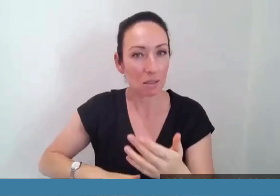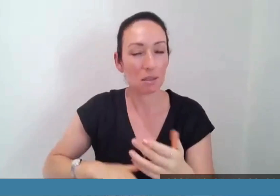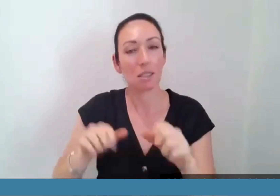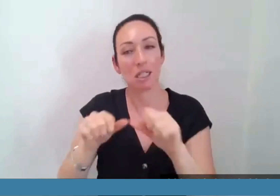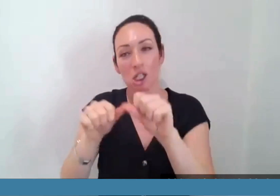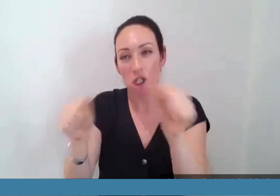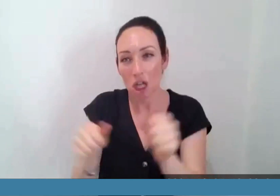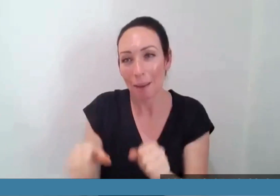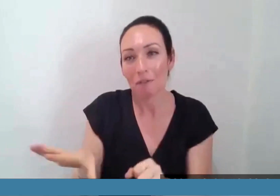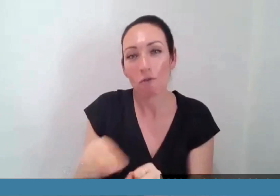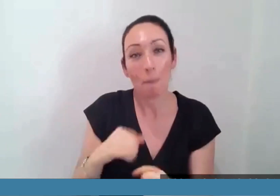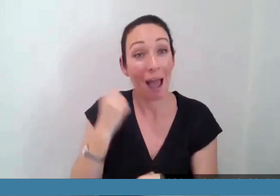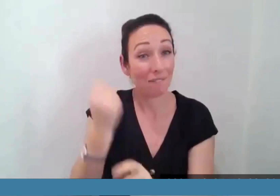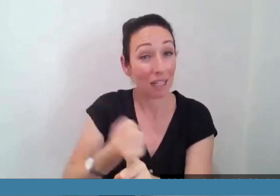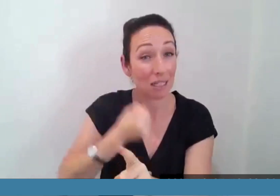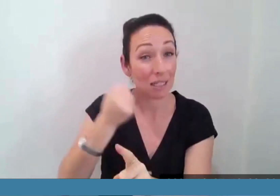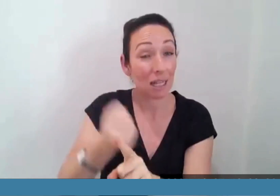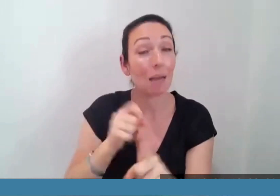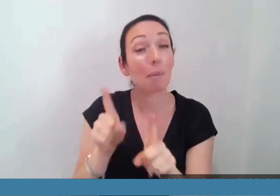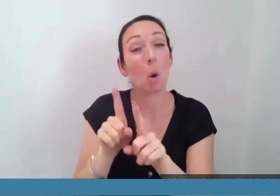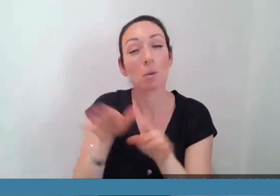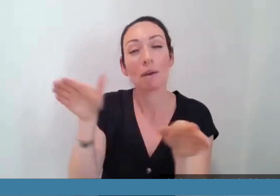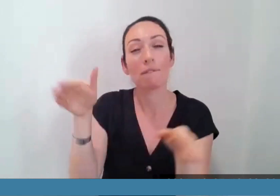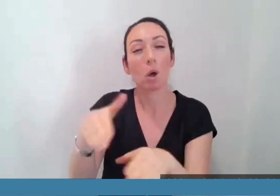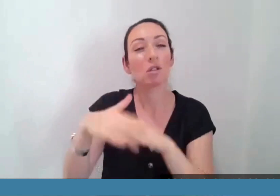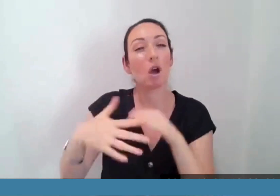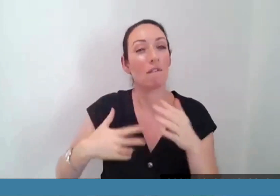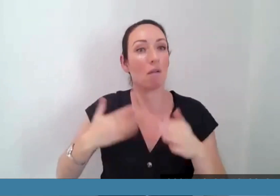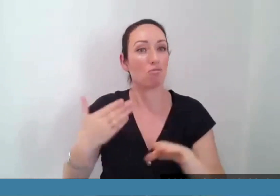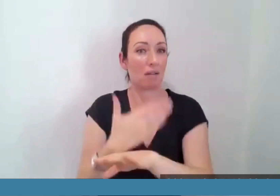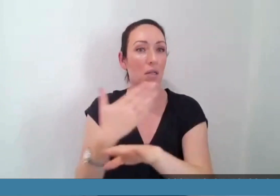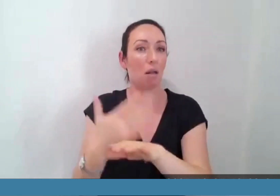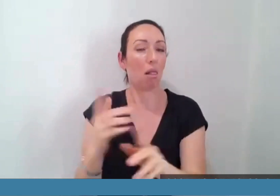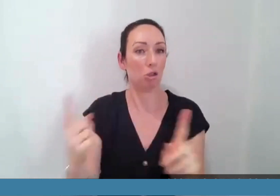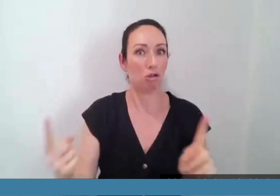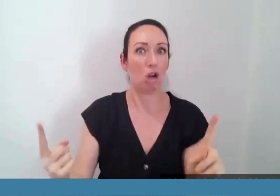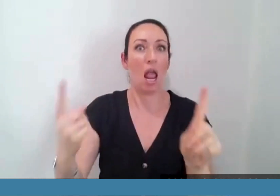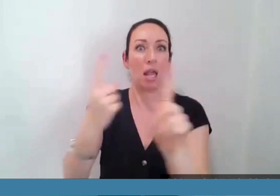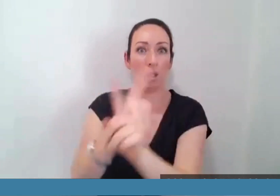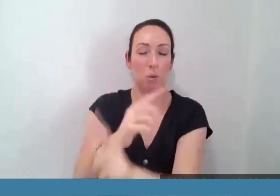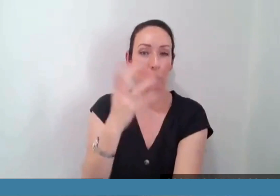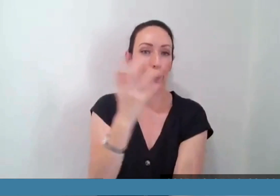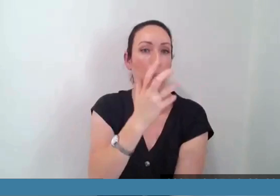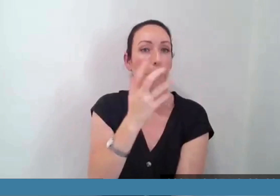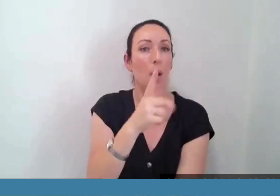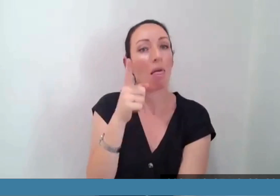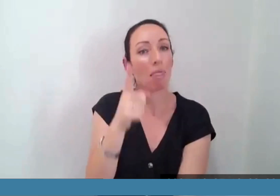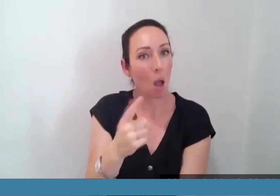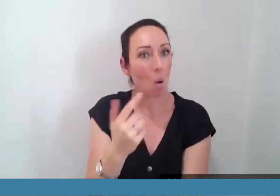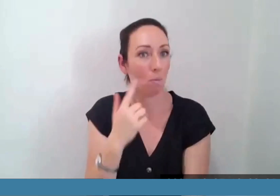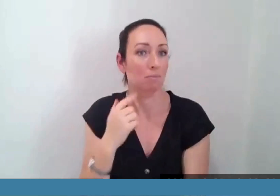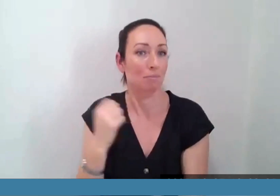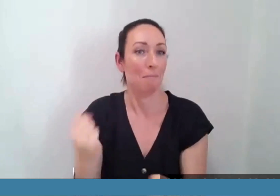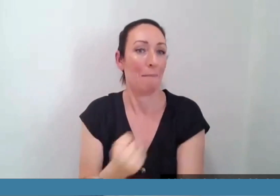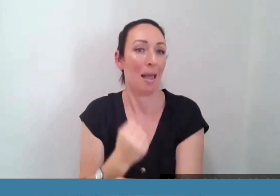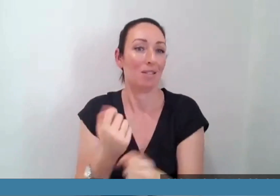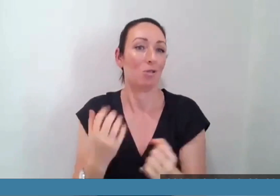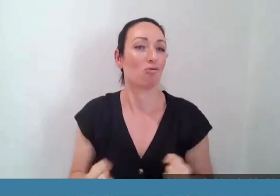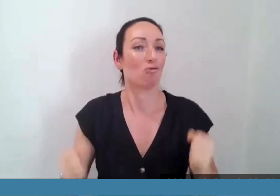and focused on practical change, is what gives the project its strength. It's about making sure that what we already